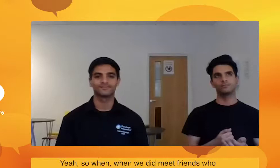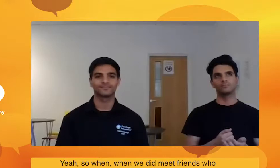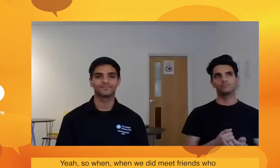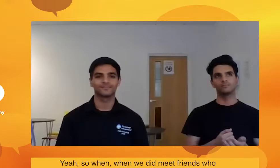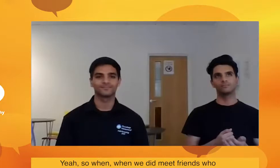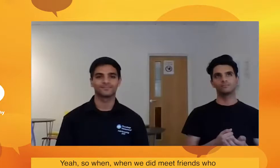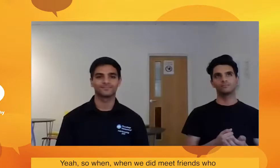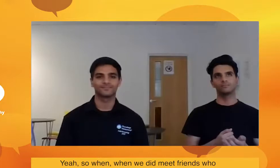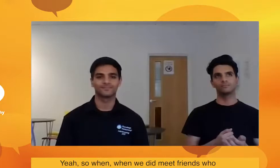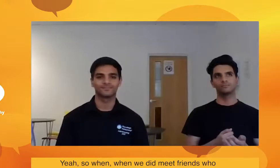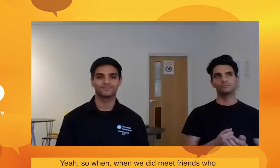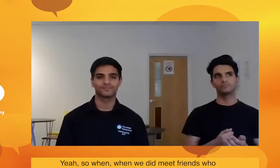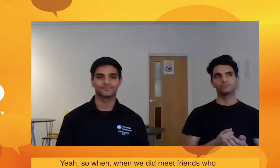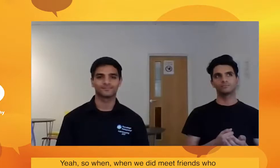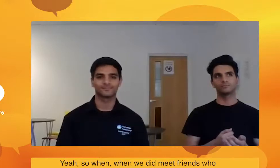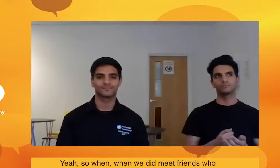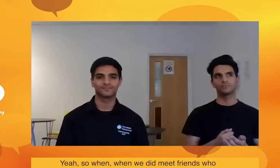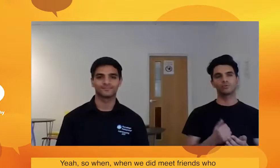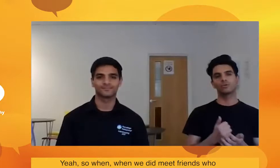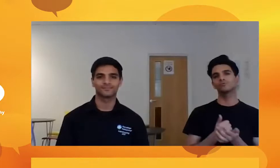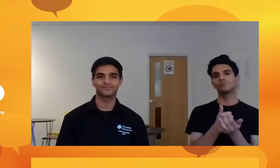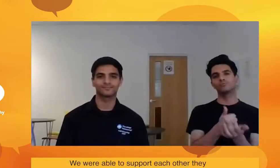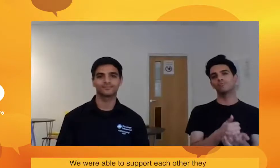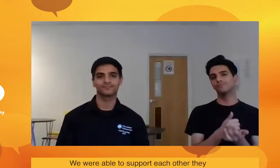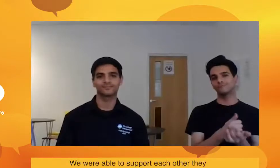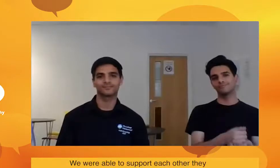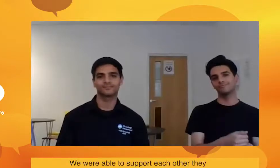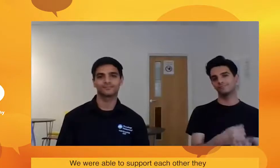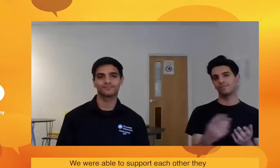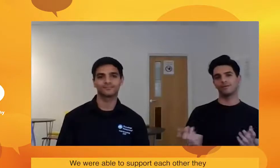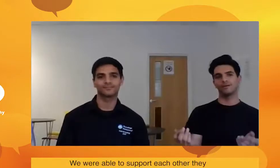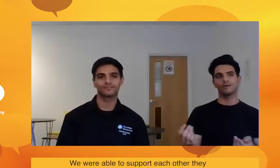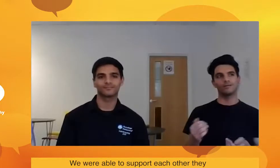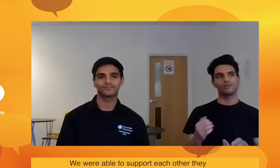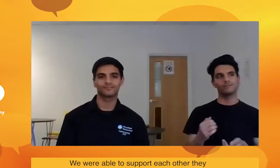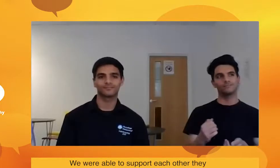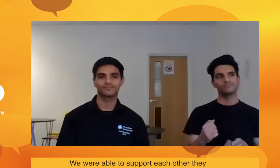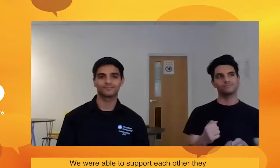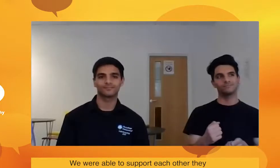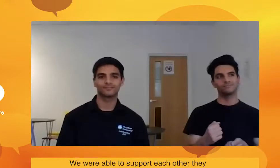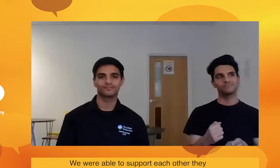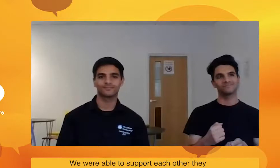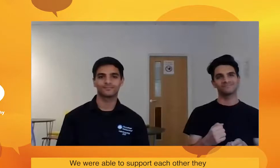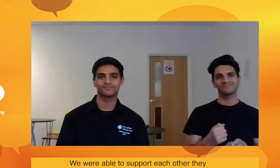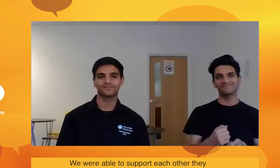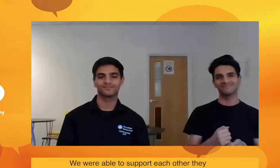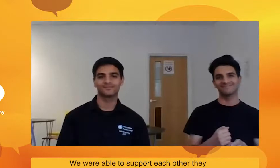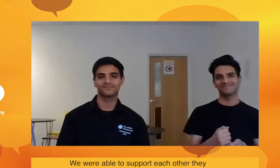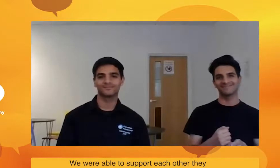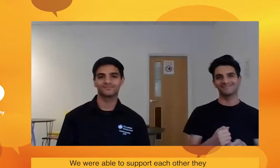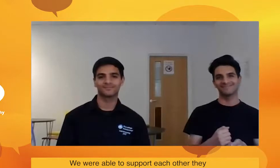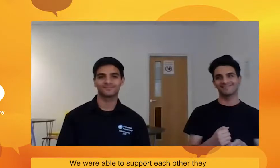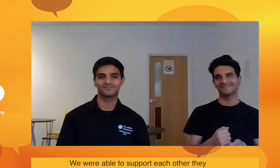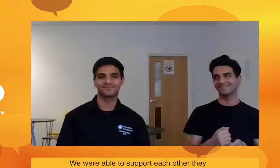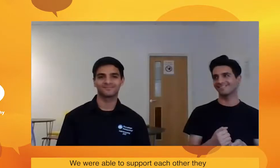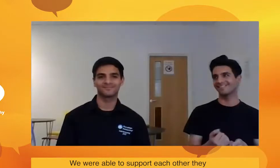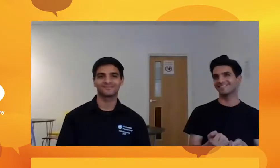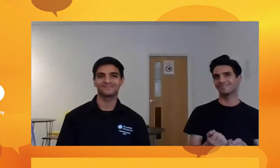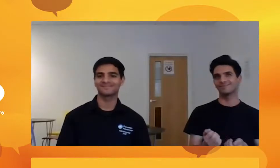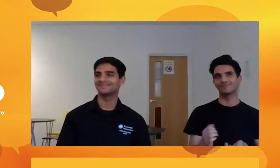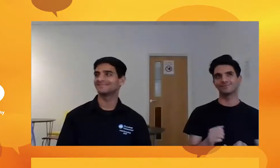Yeah, so when we did meet friends who were deaf, we were able to support each other. They supported us a lot,